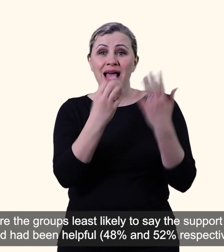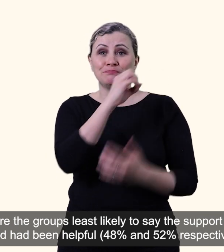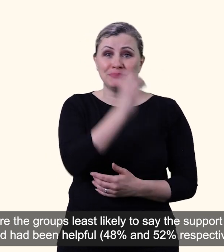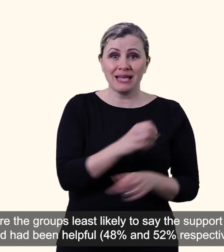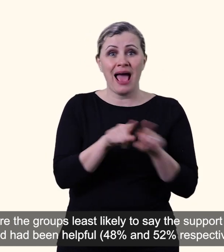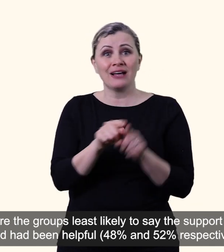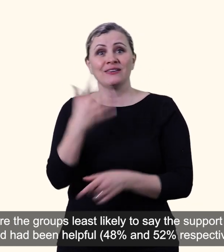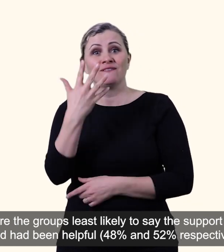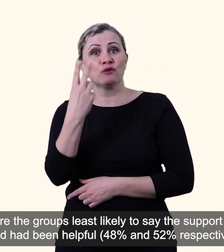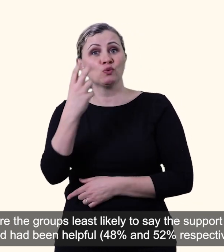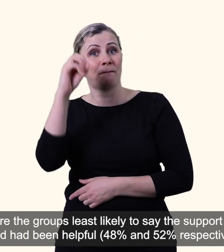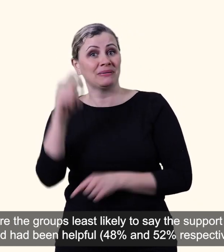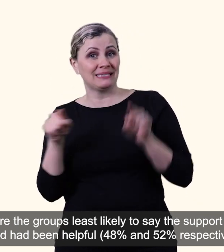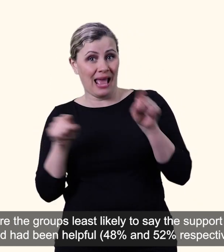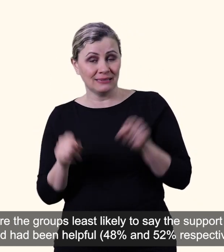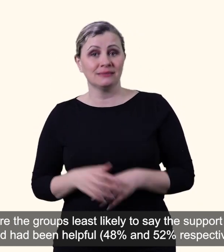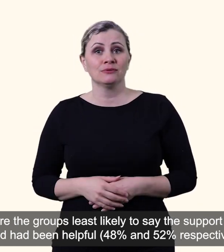and 52% respectively,